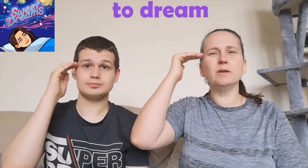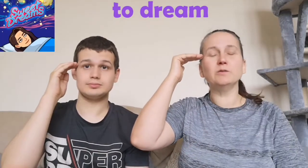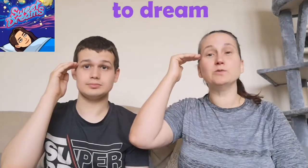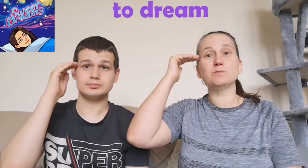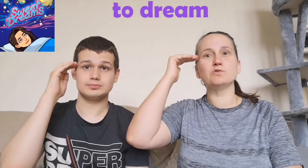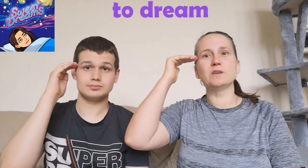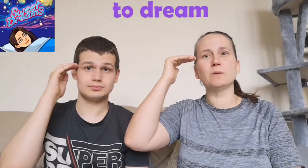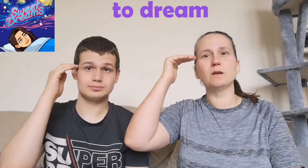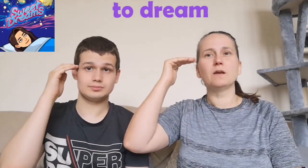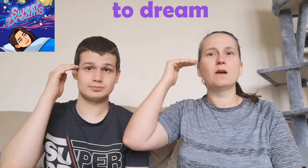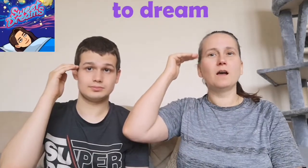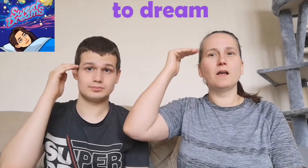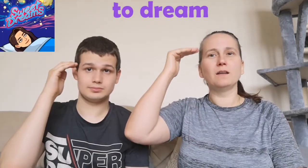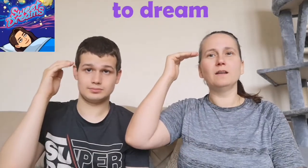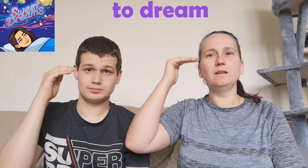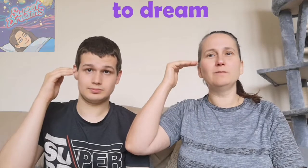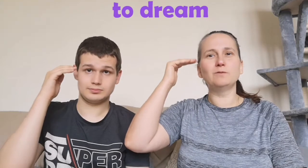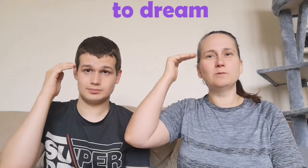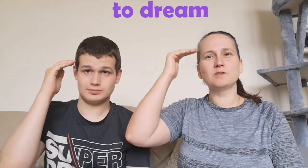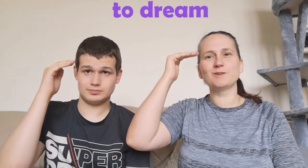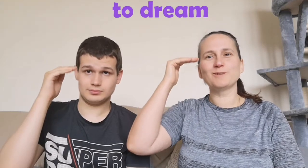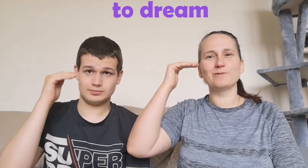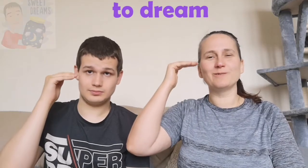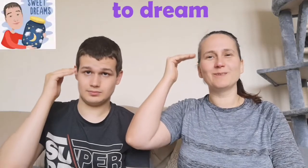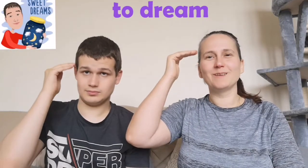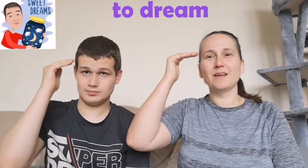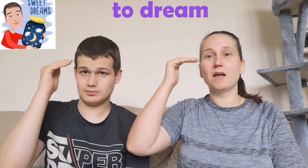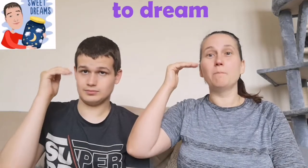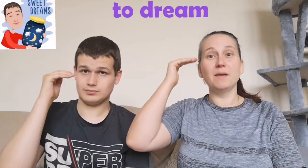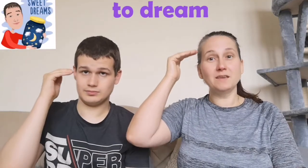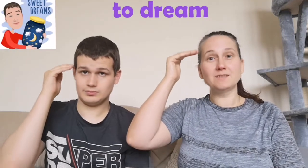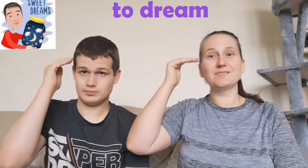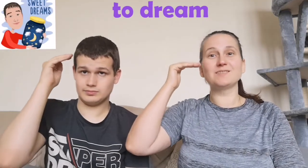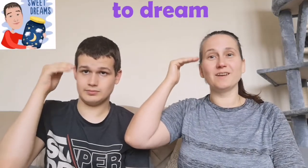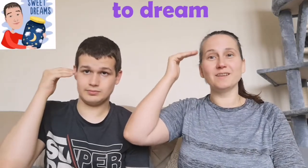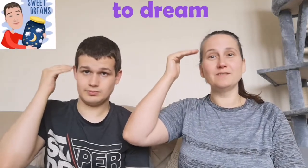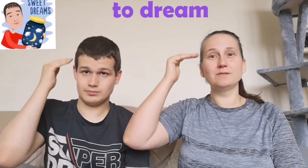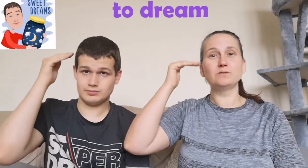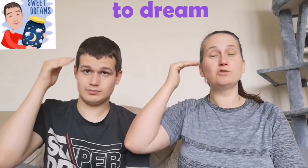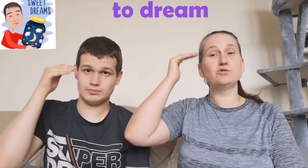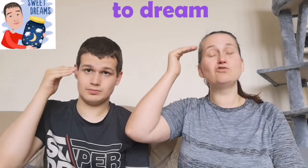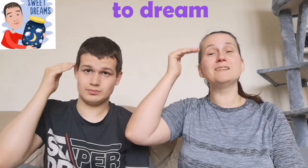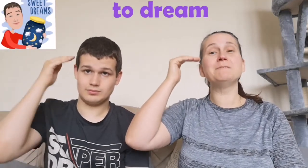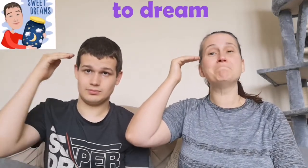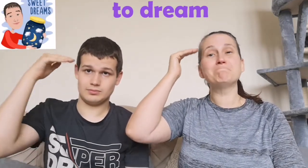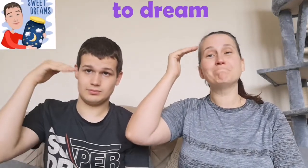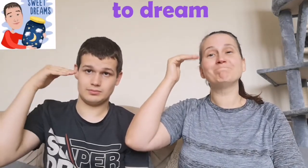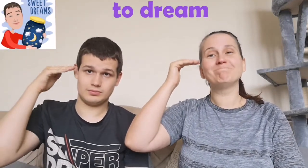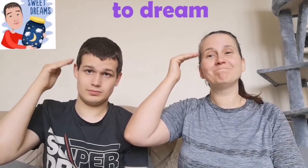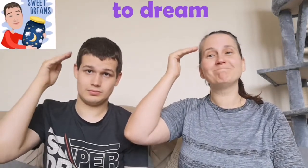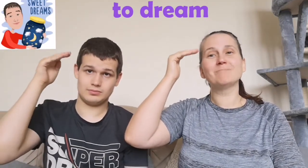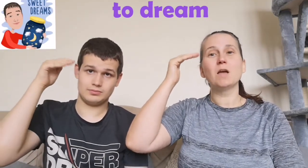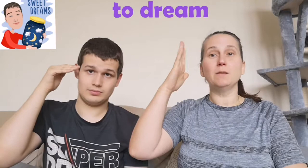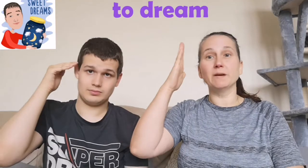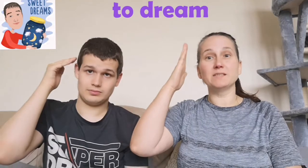you do some dreaming. And a little forward circle makes the sign to dream. You might see